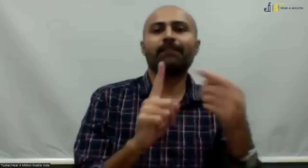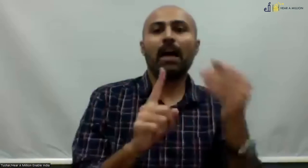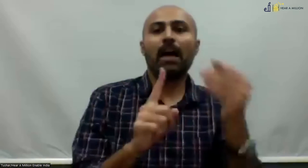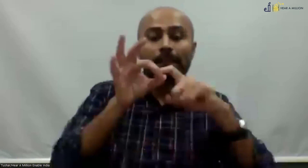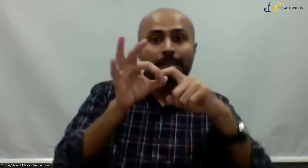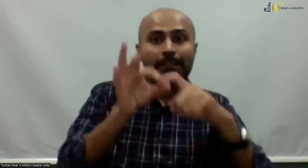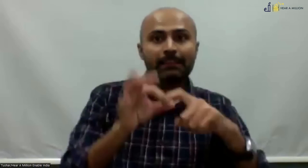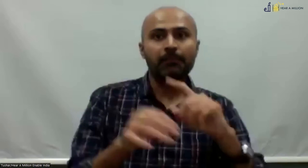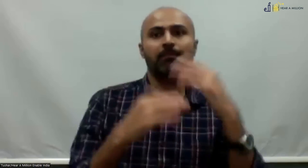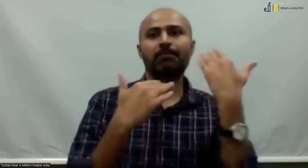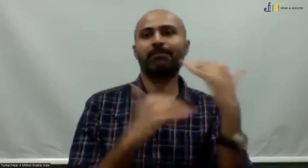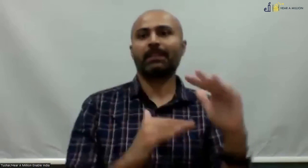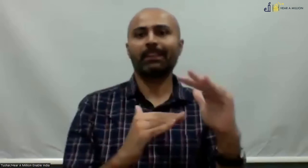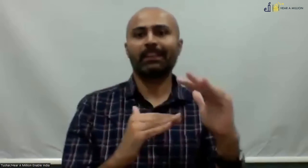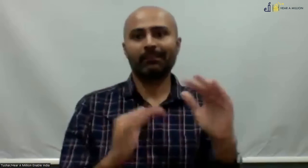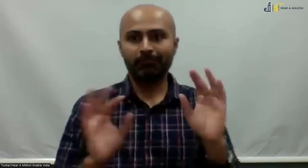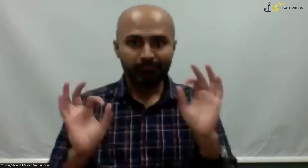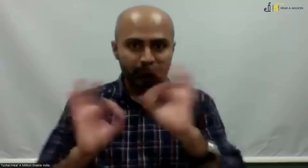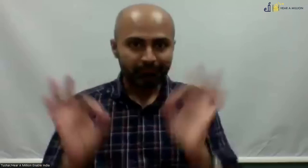have only